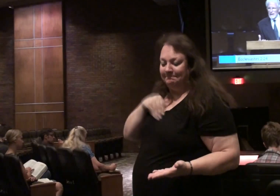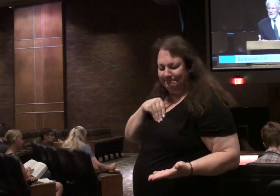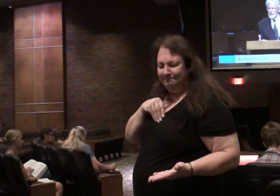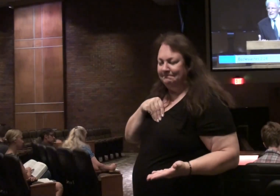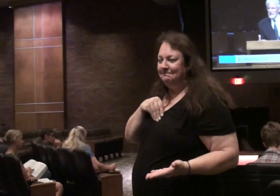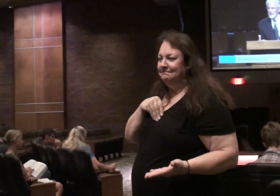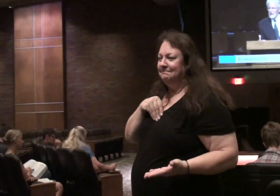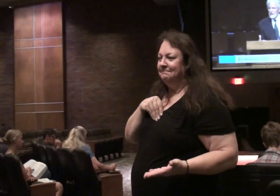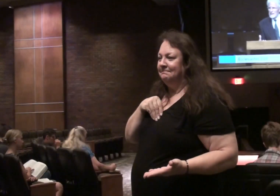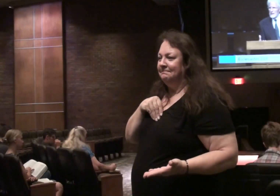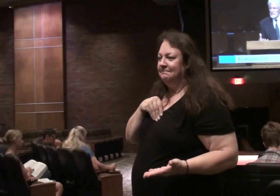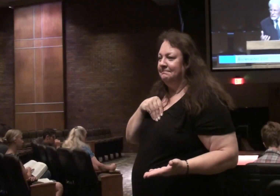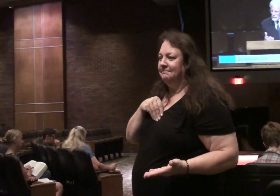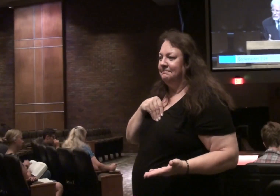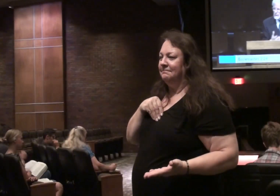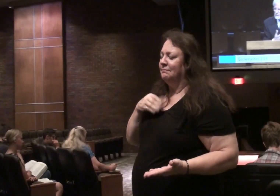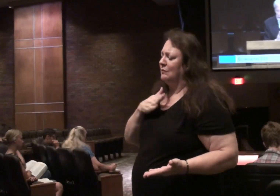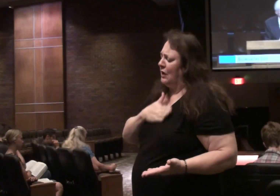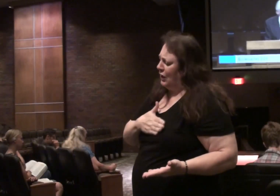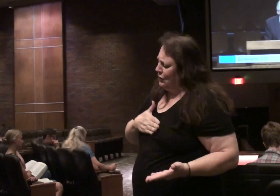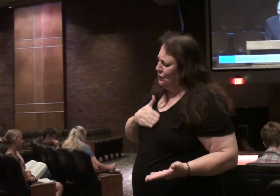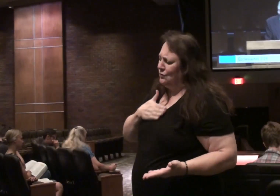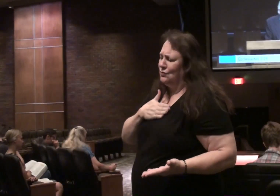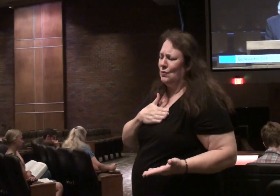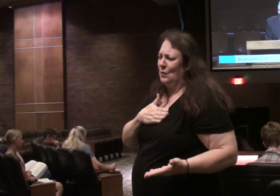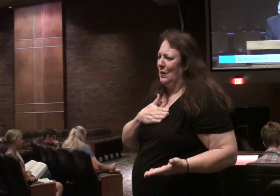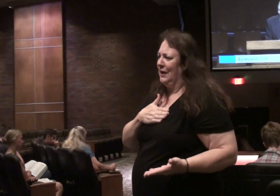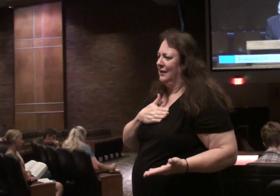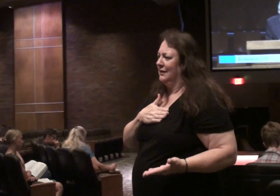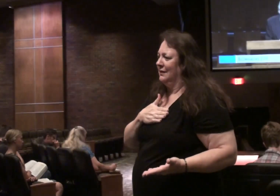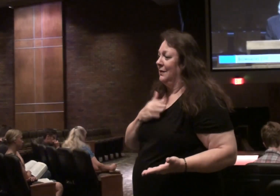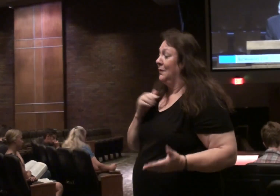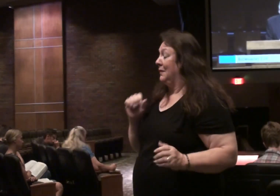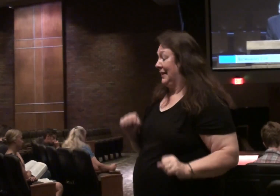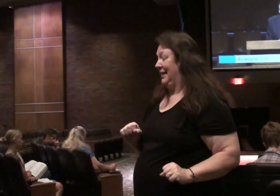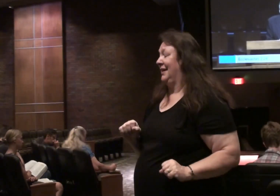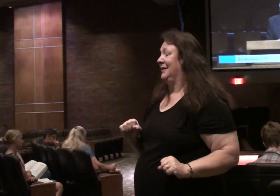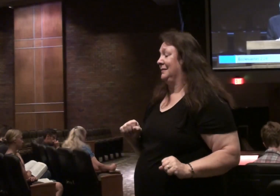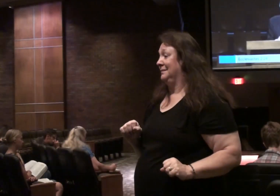as that. And I enjoy what I can enjoy.